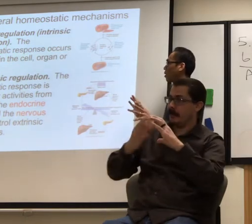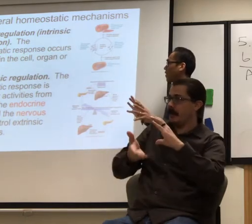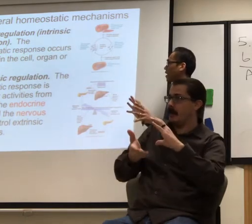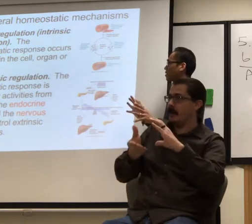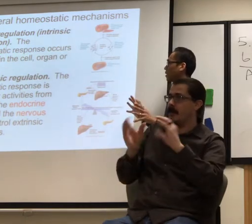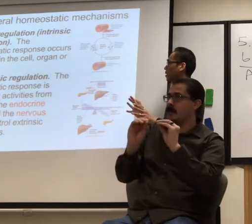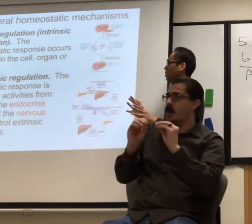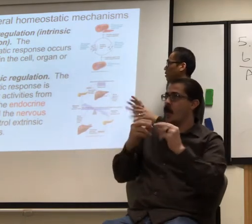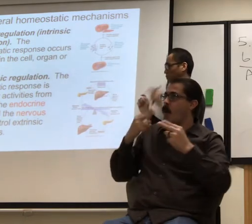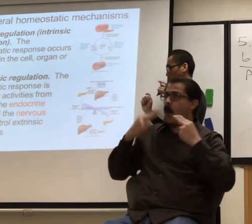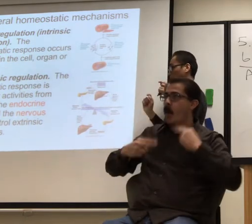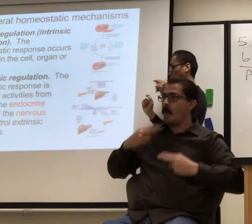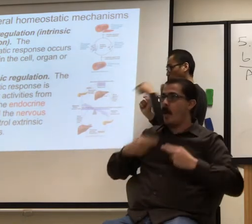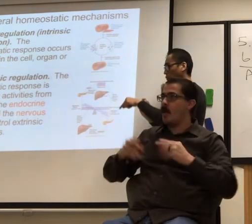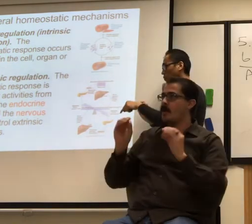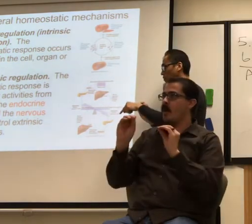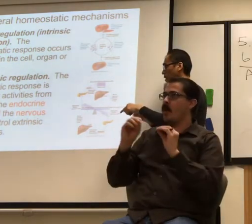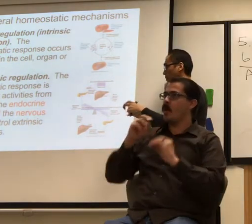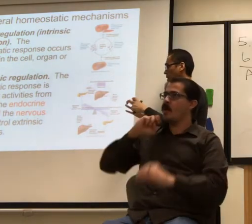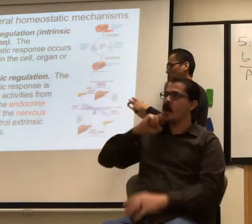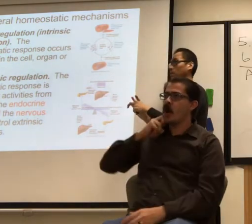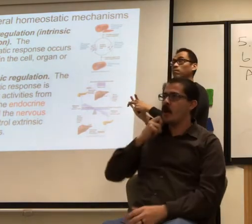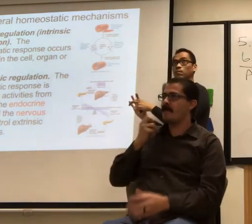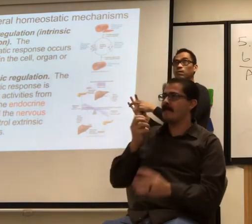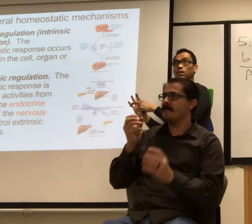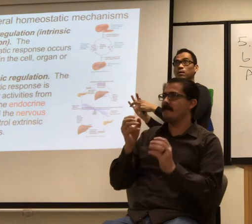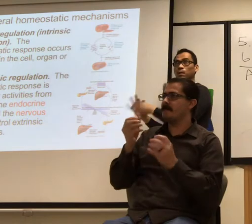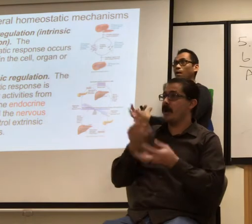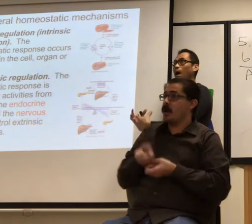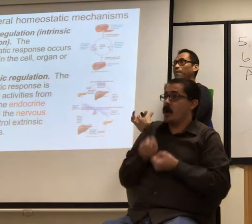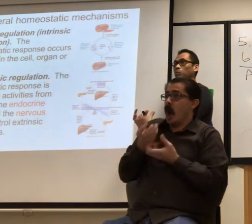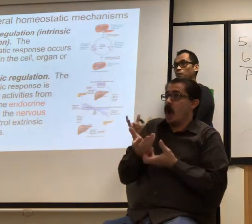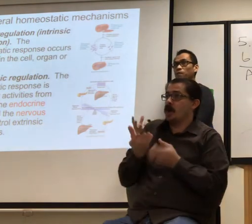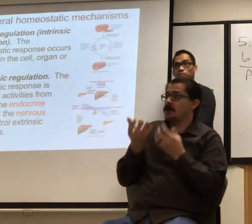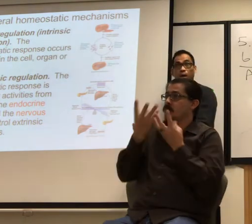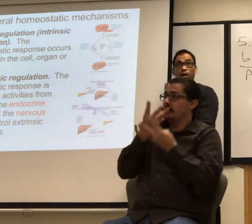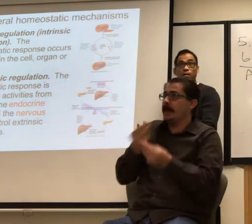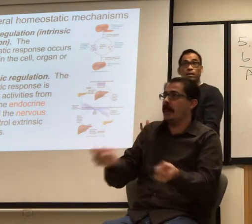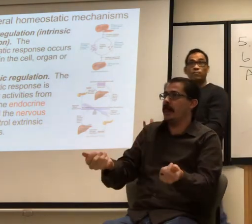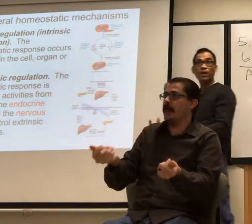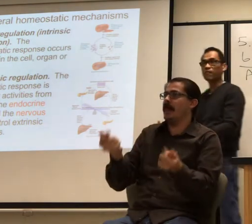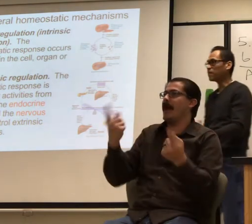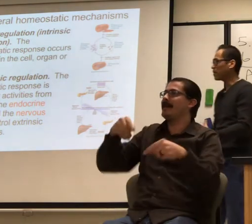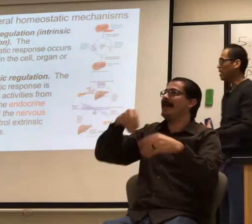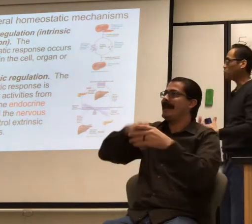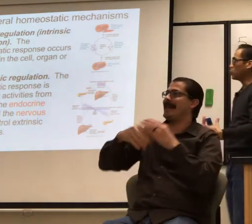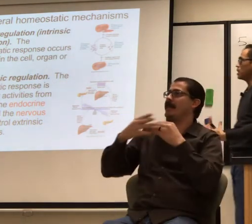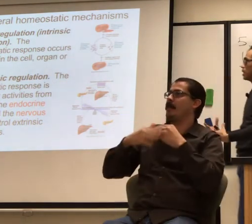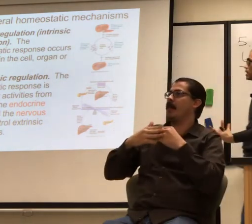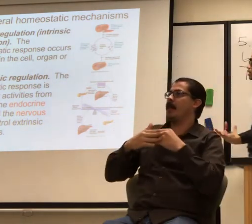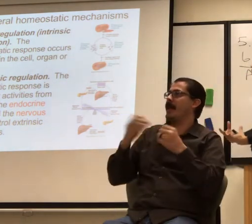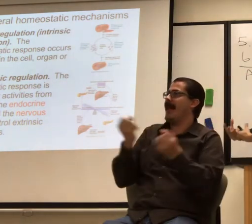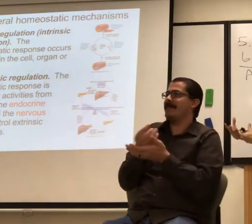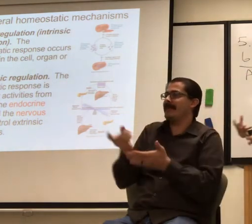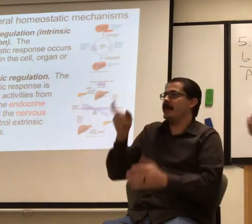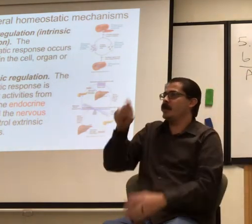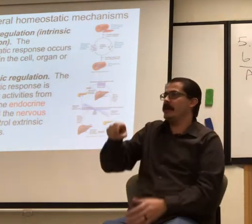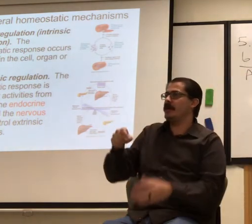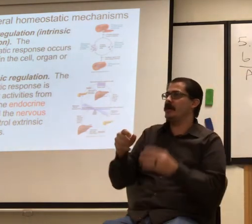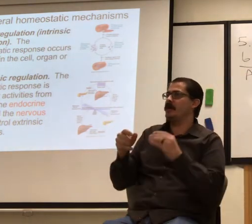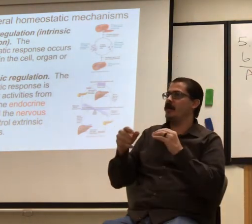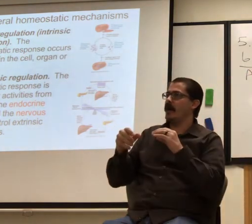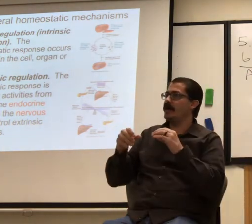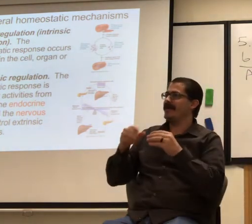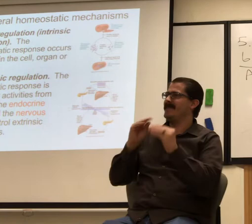no hormone that had to come in. There was no nerve that made it heal. It all happened within the blood. Everything that you needed to plug